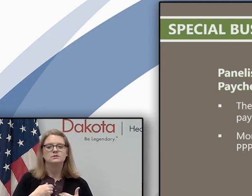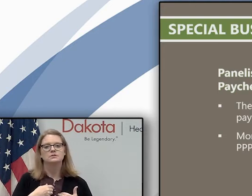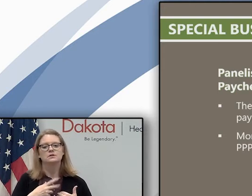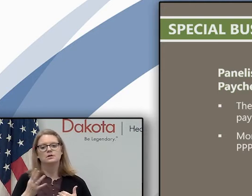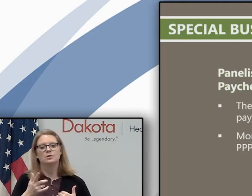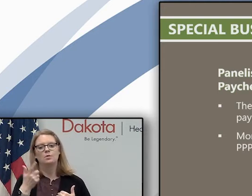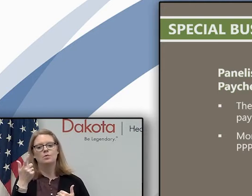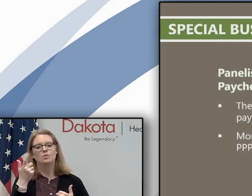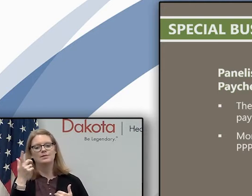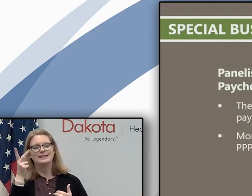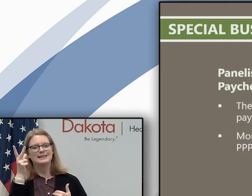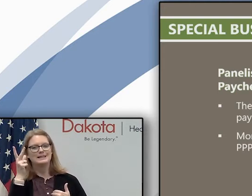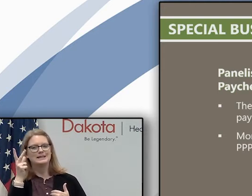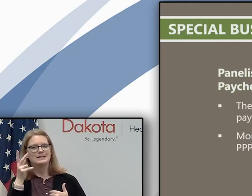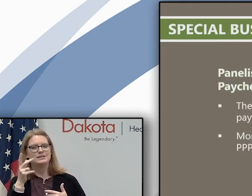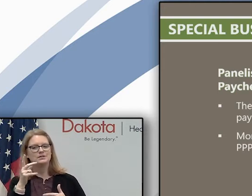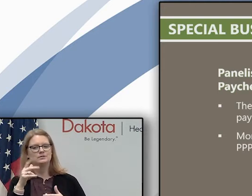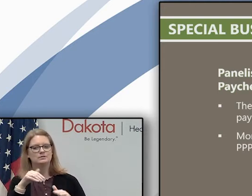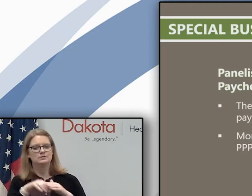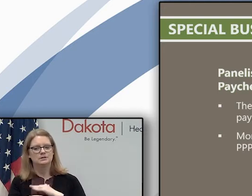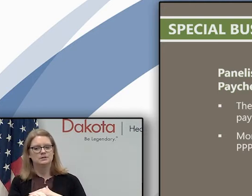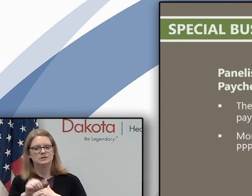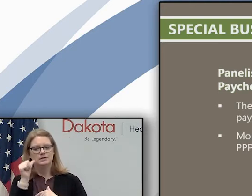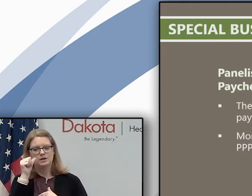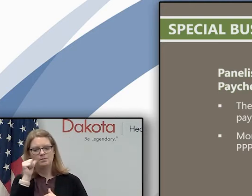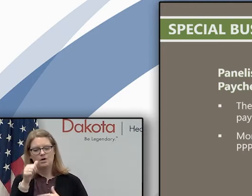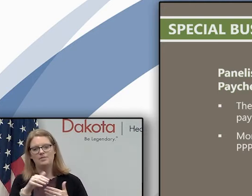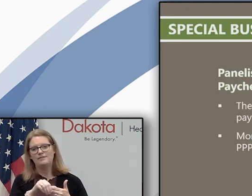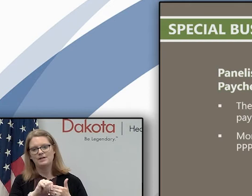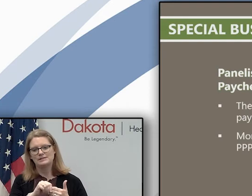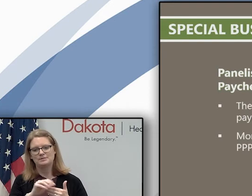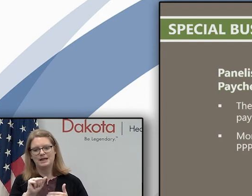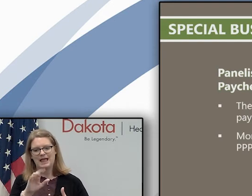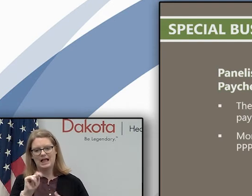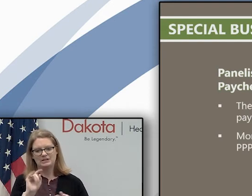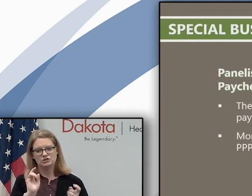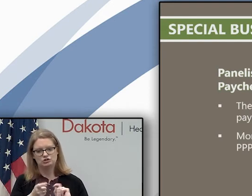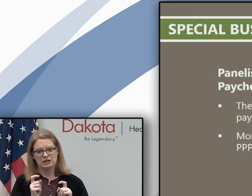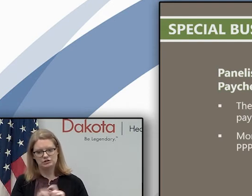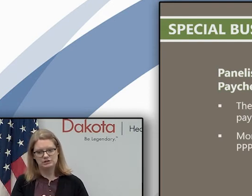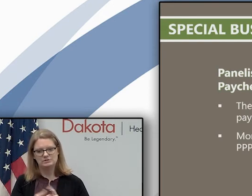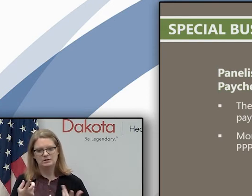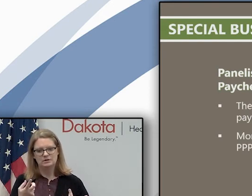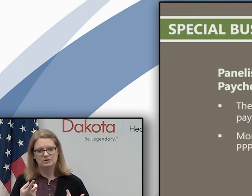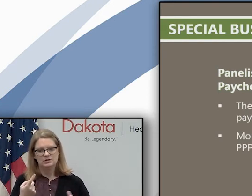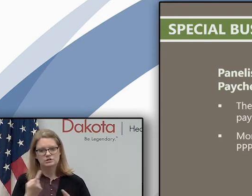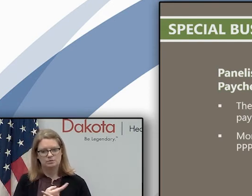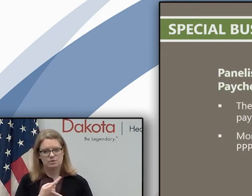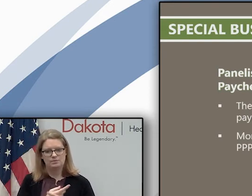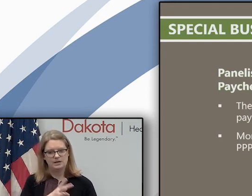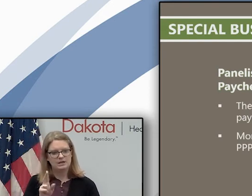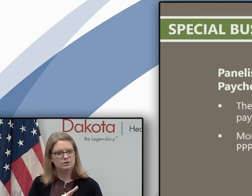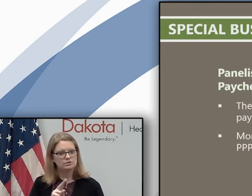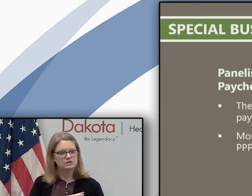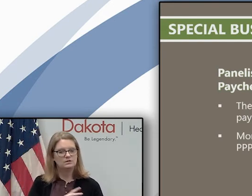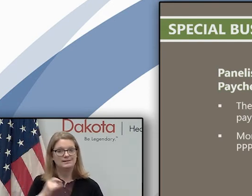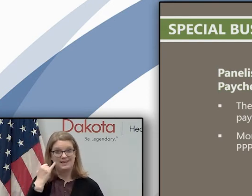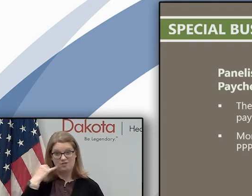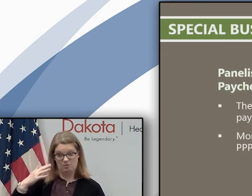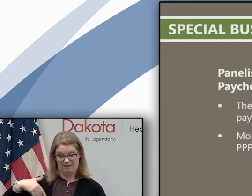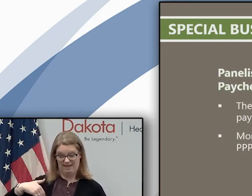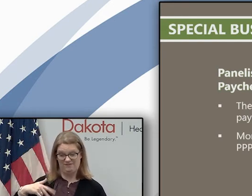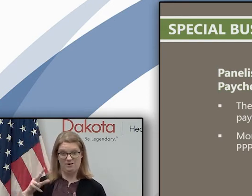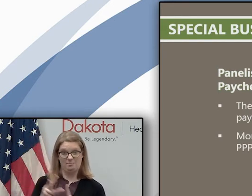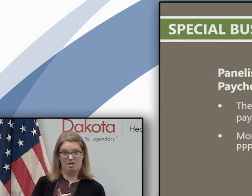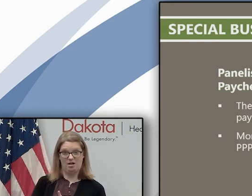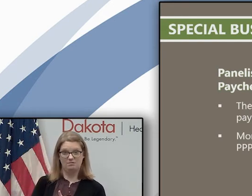in tomorrow to understand the Flexibility Act changes so that you can appropriately use it. And if you haven't applied,